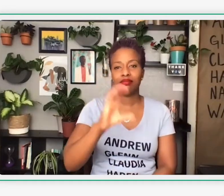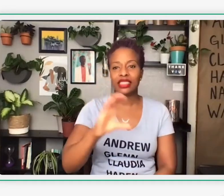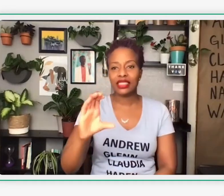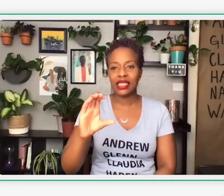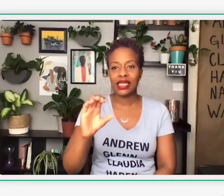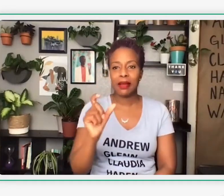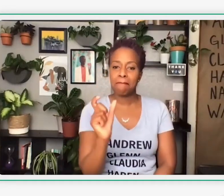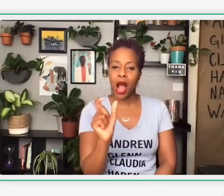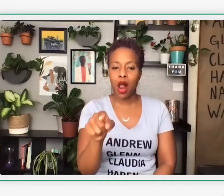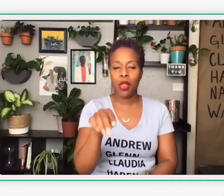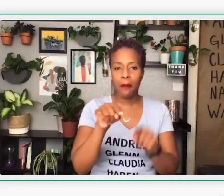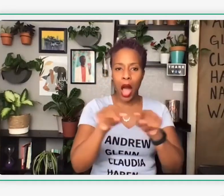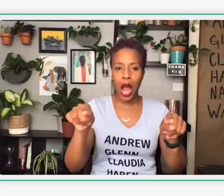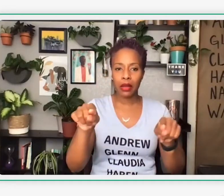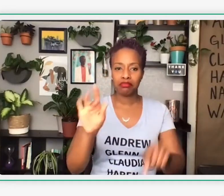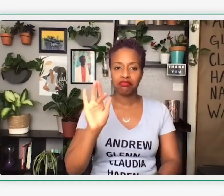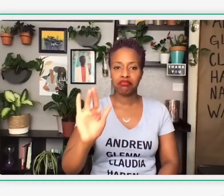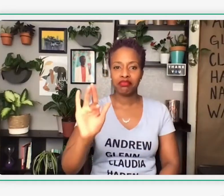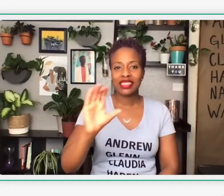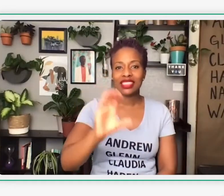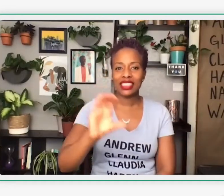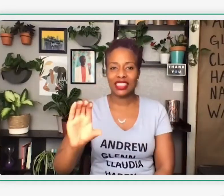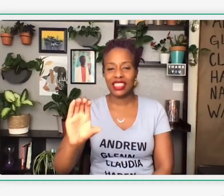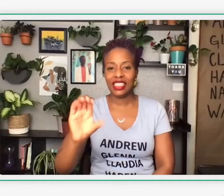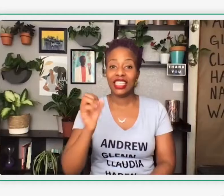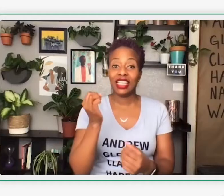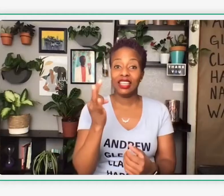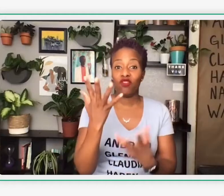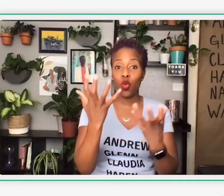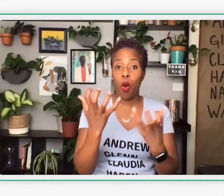interpreters who are voicing this event. You also have the option of